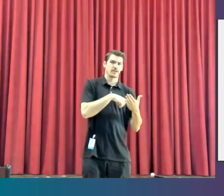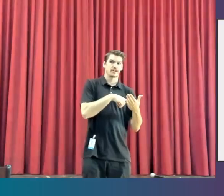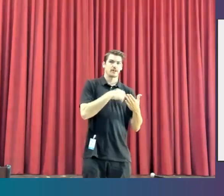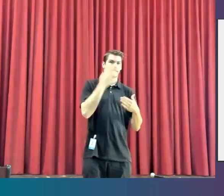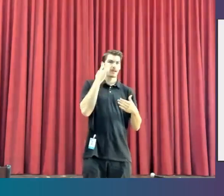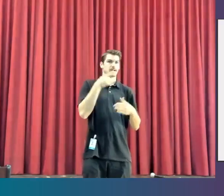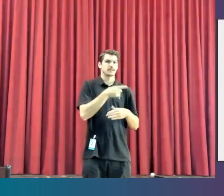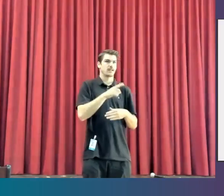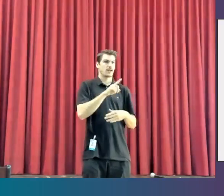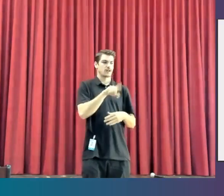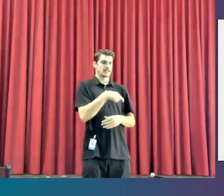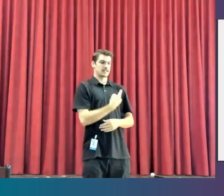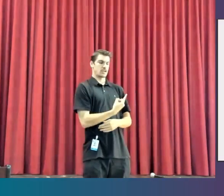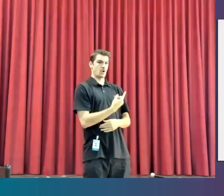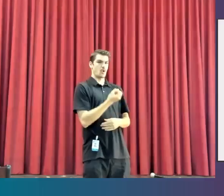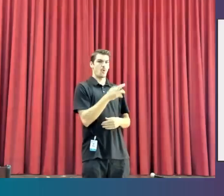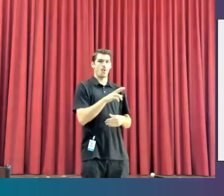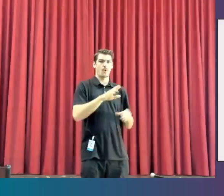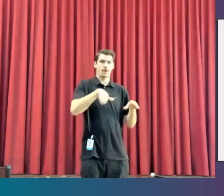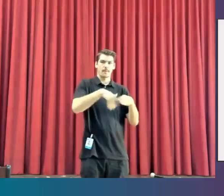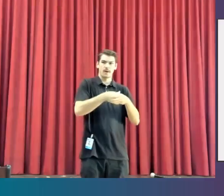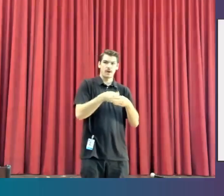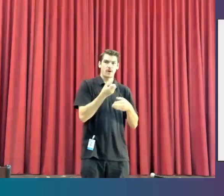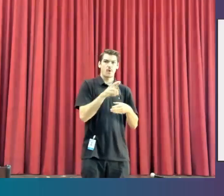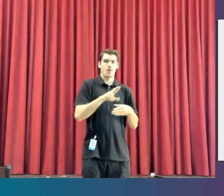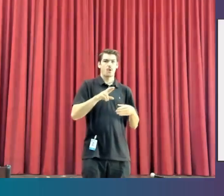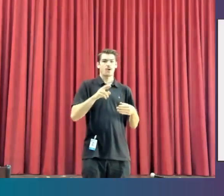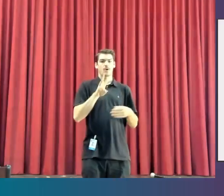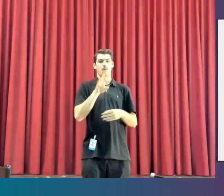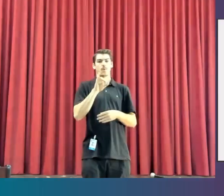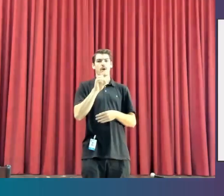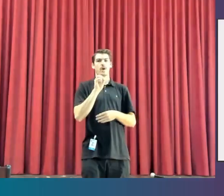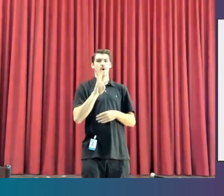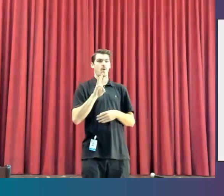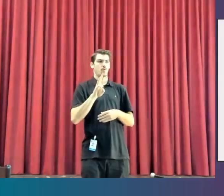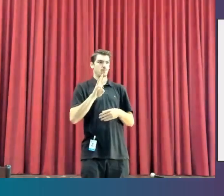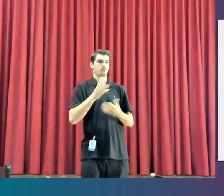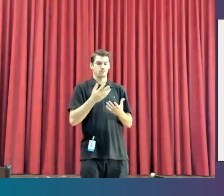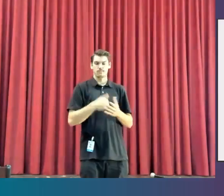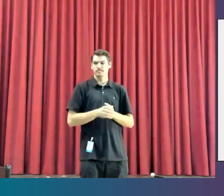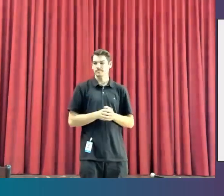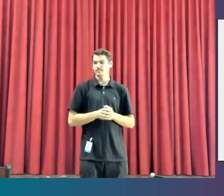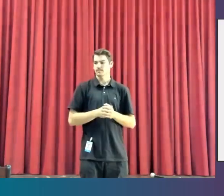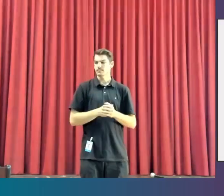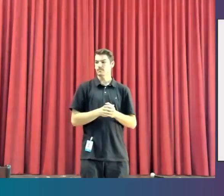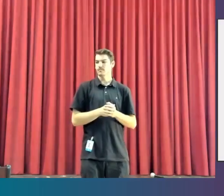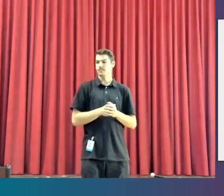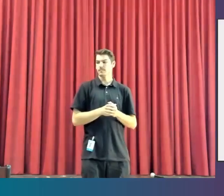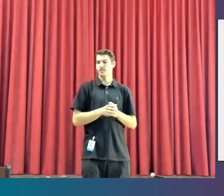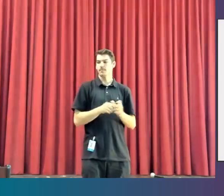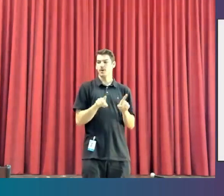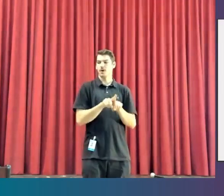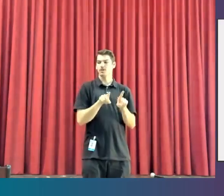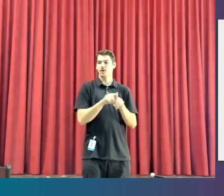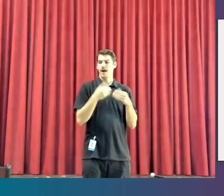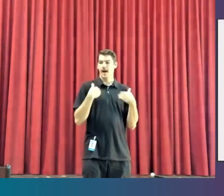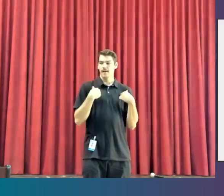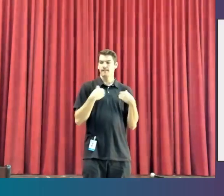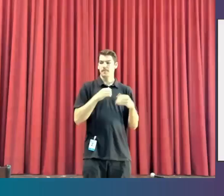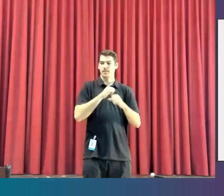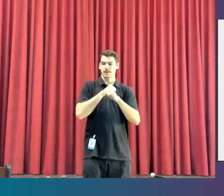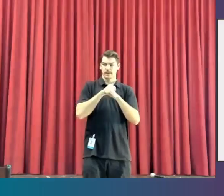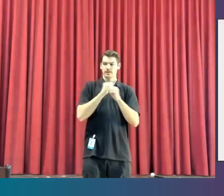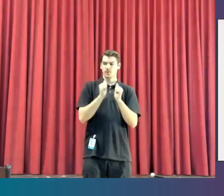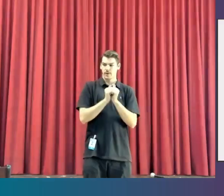because they're single, they're married, or they're widowed. We also have protections based on our military